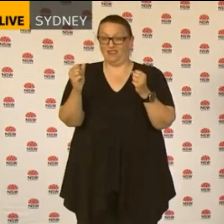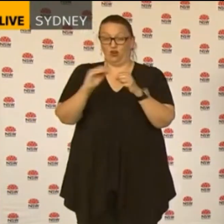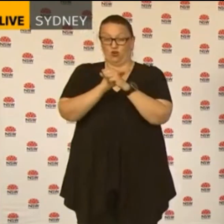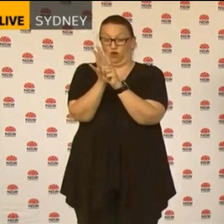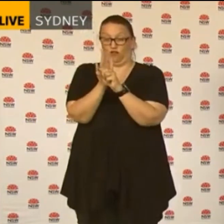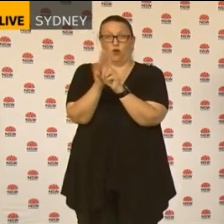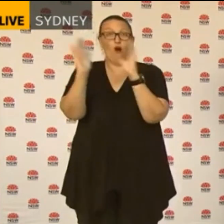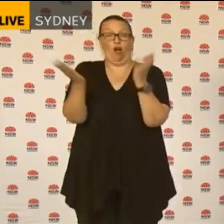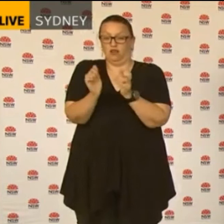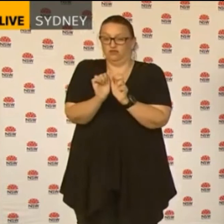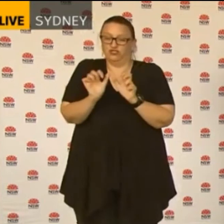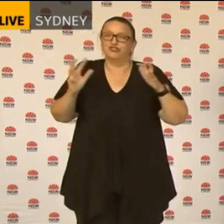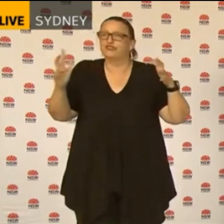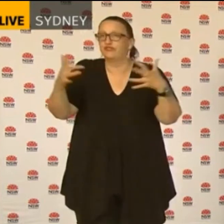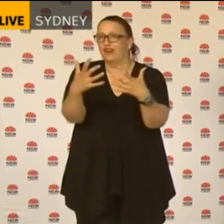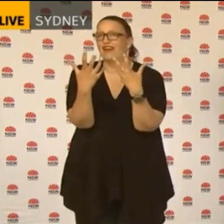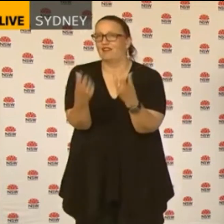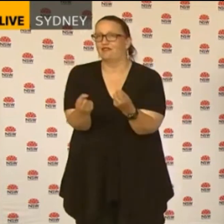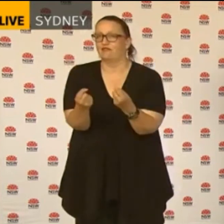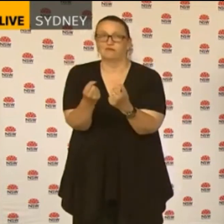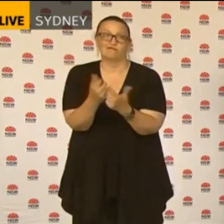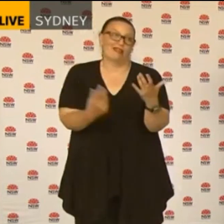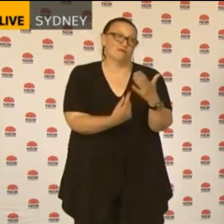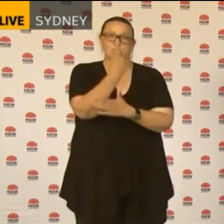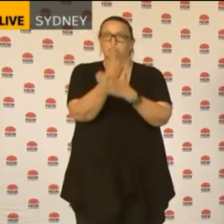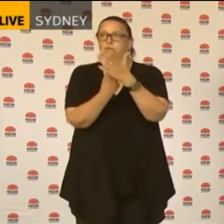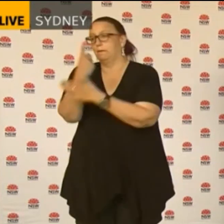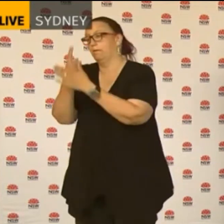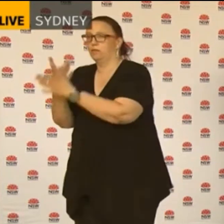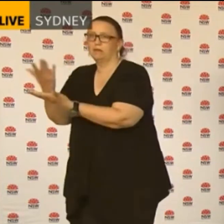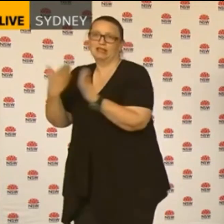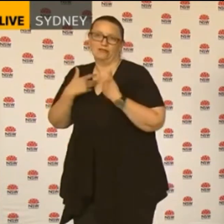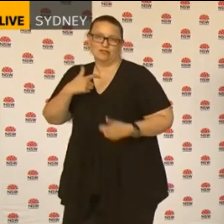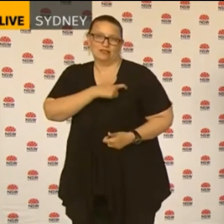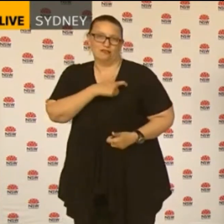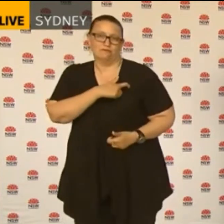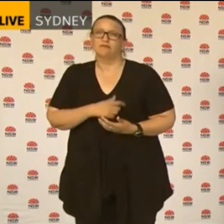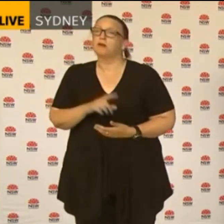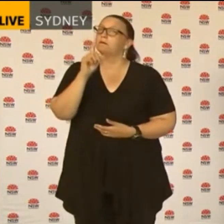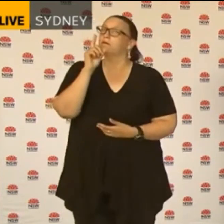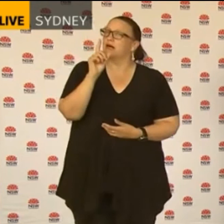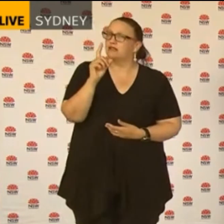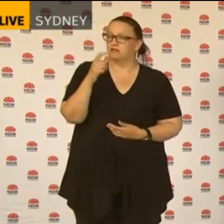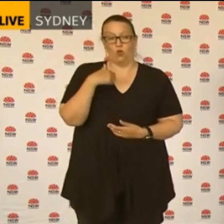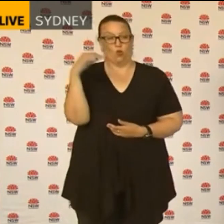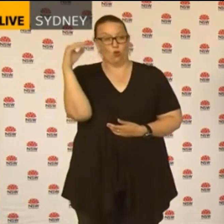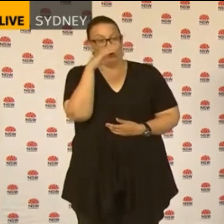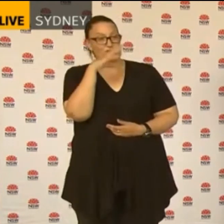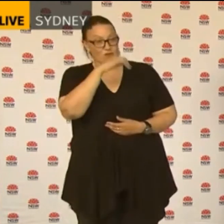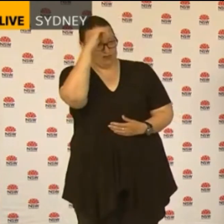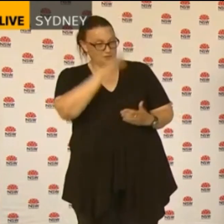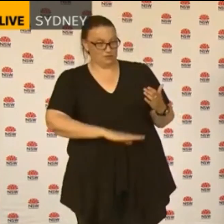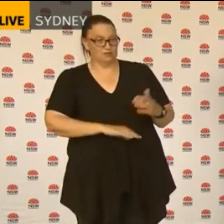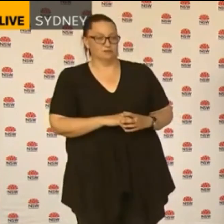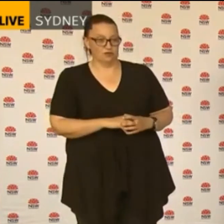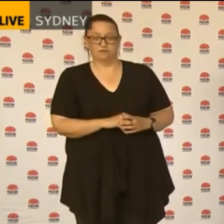you've learnt from experience and you appreciate the health advice being provided, you always have to balance up, well, what is in the best interest